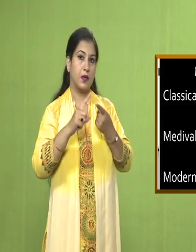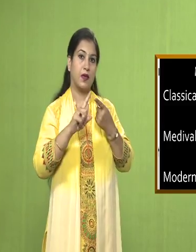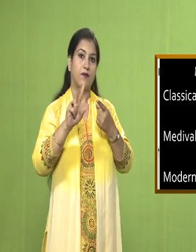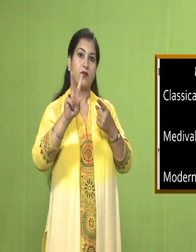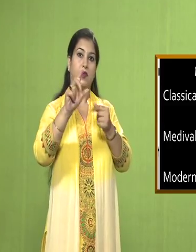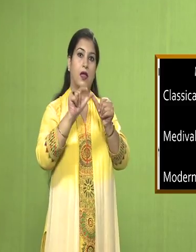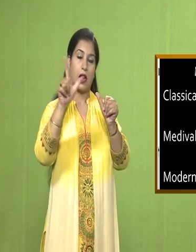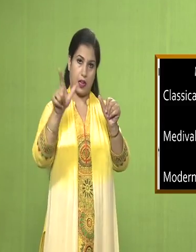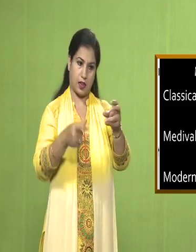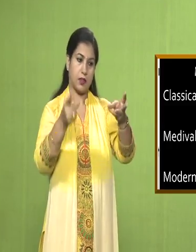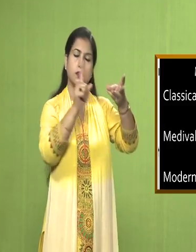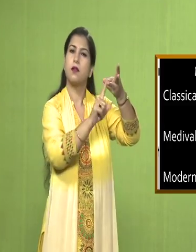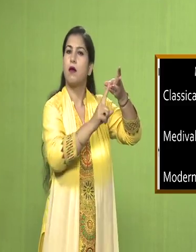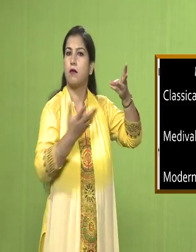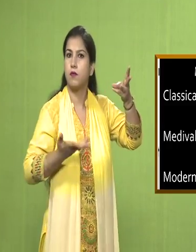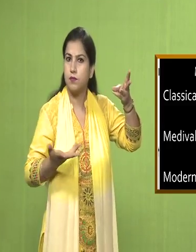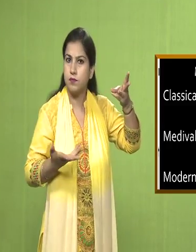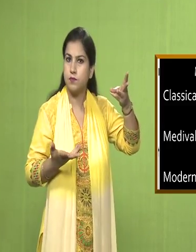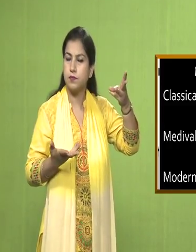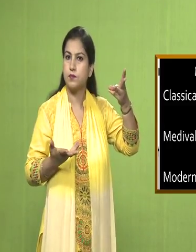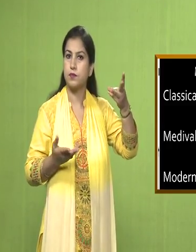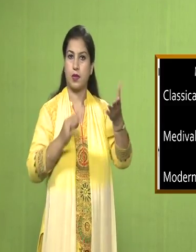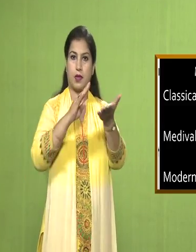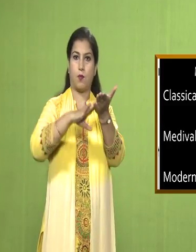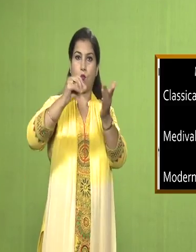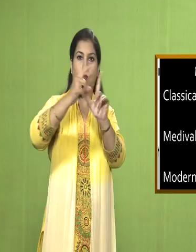and the third time period is modern period.